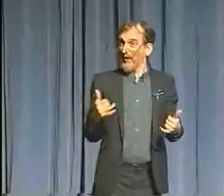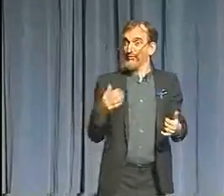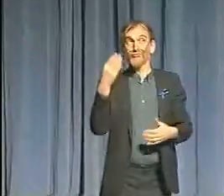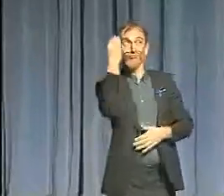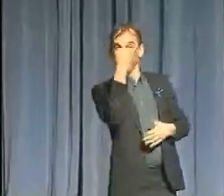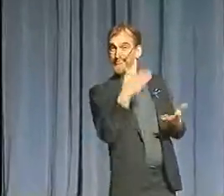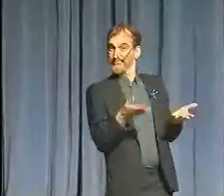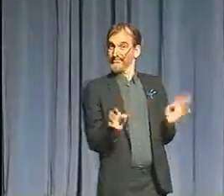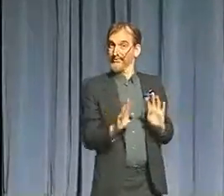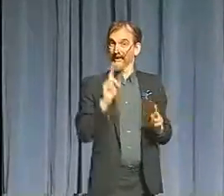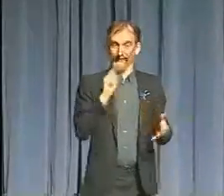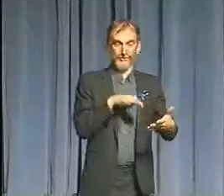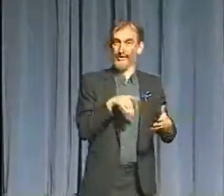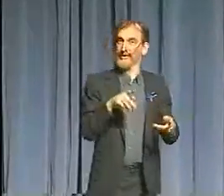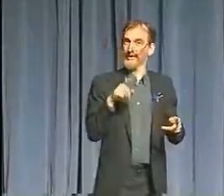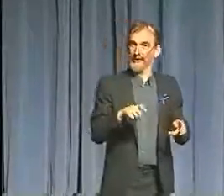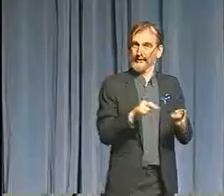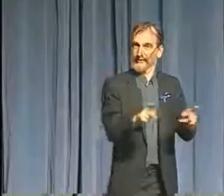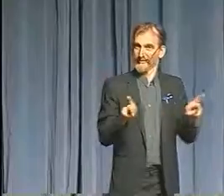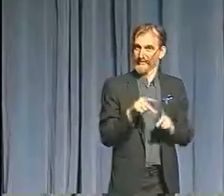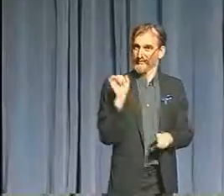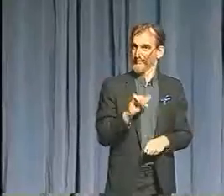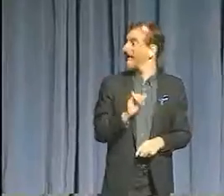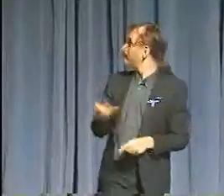begin wisely. This is the time to begin.